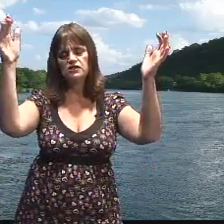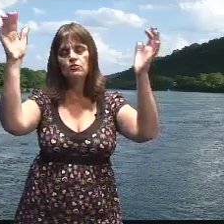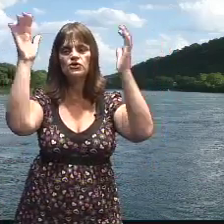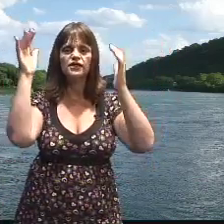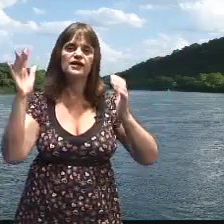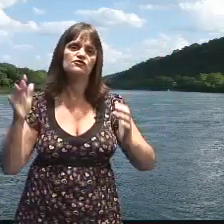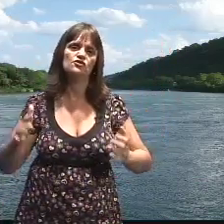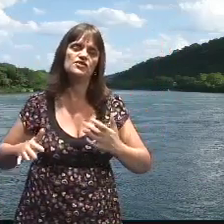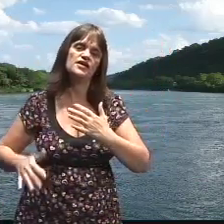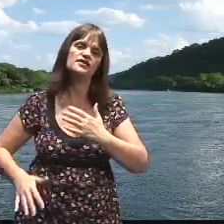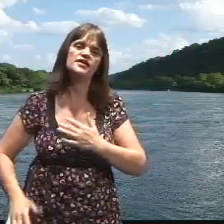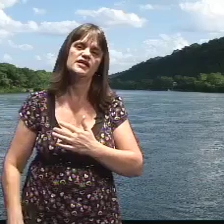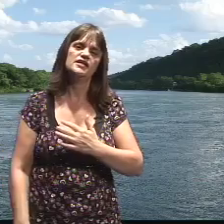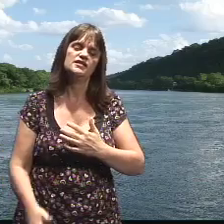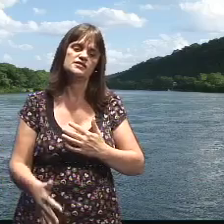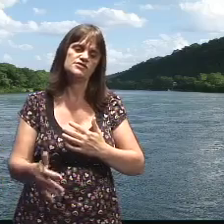more delightful than it is.